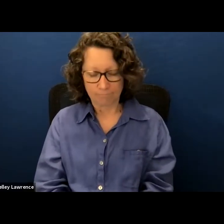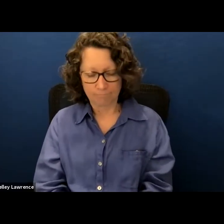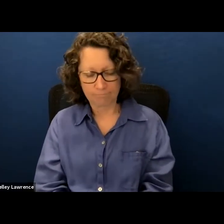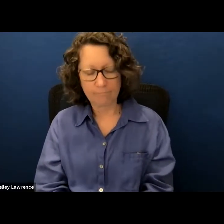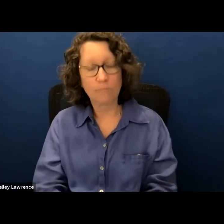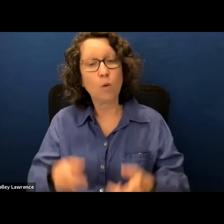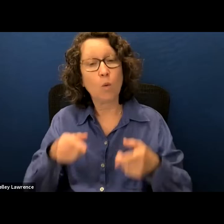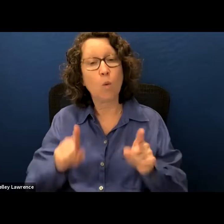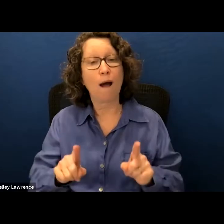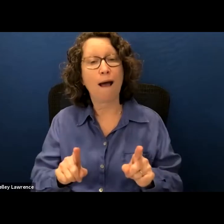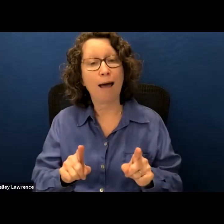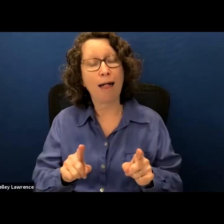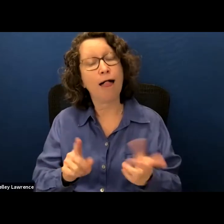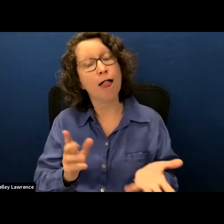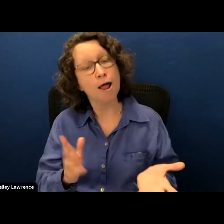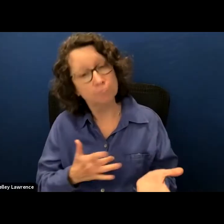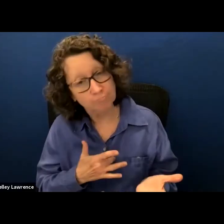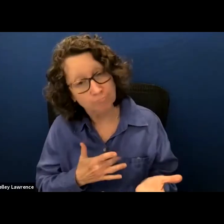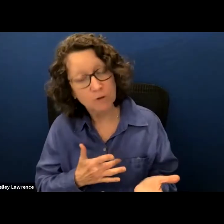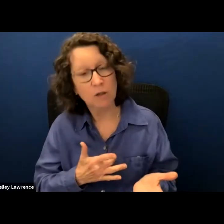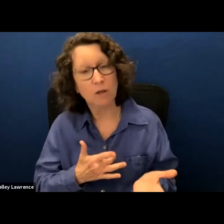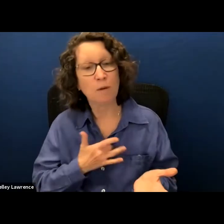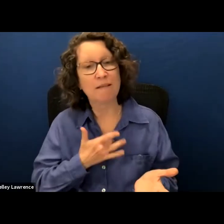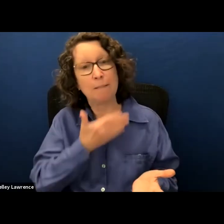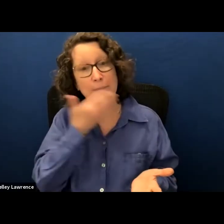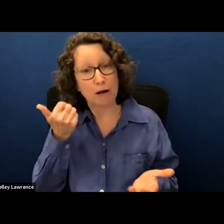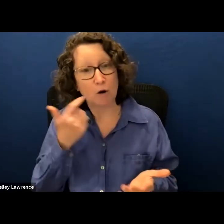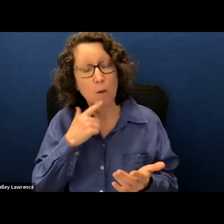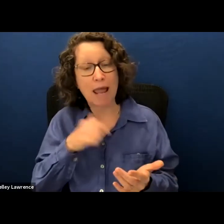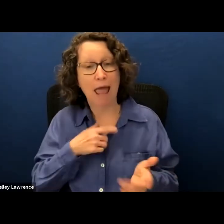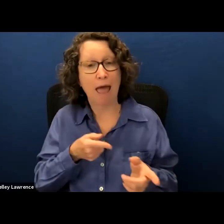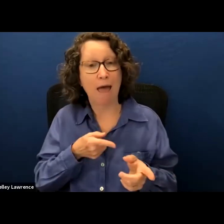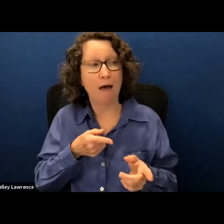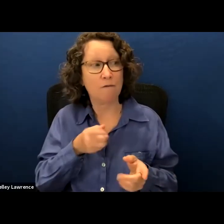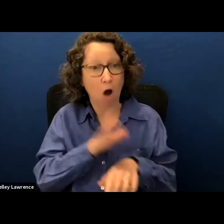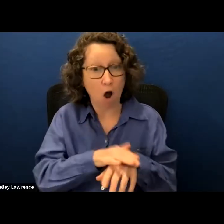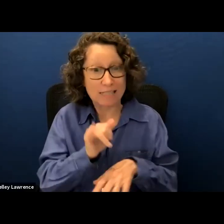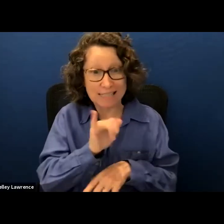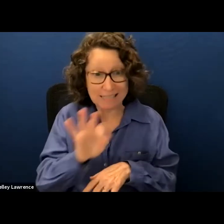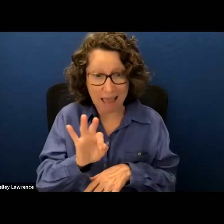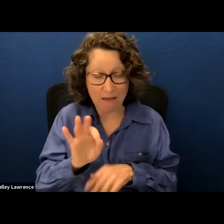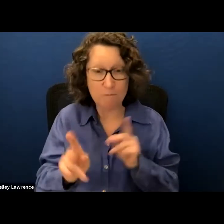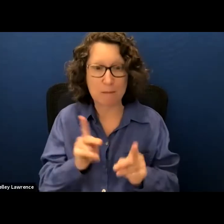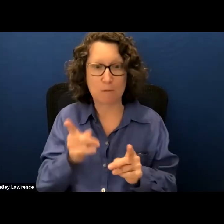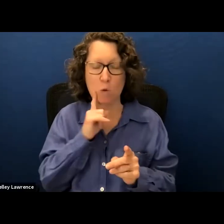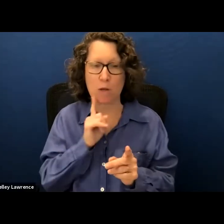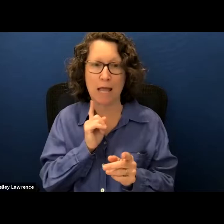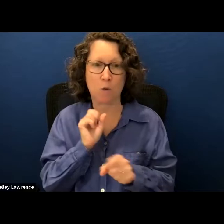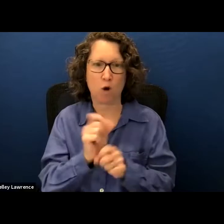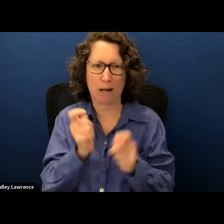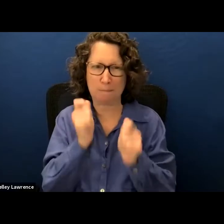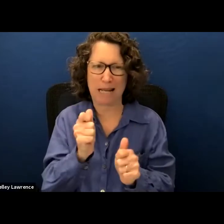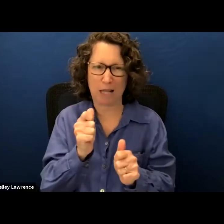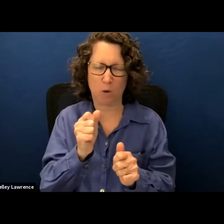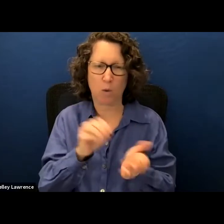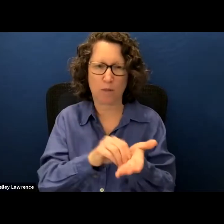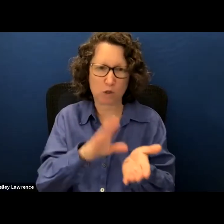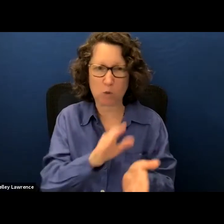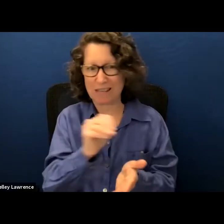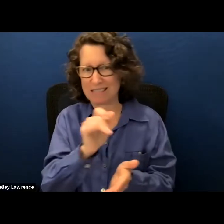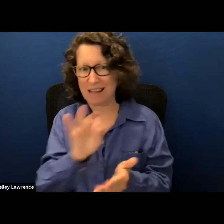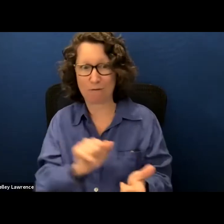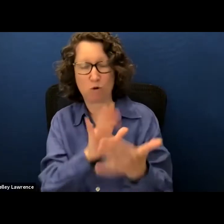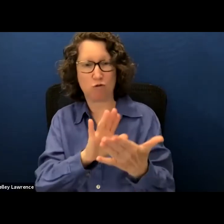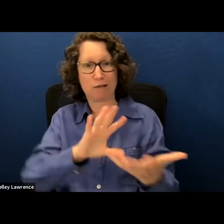So while it's a comfort that we now have the crisis care specialists on staff who can work immediately with our students and staff to